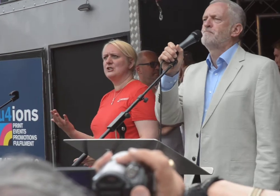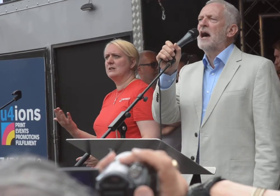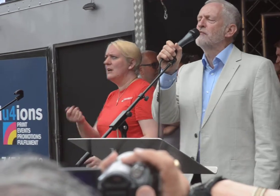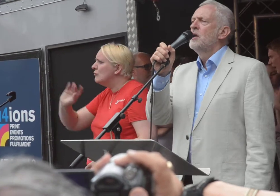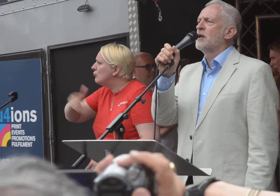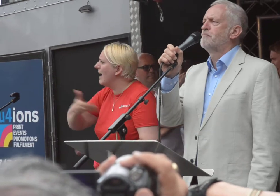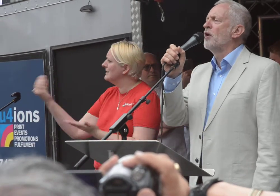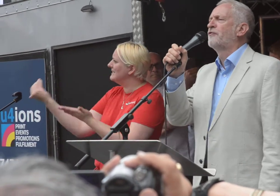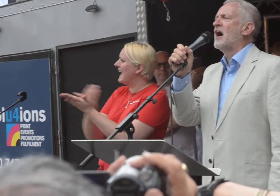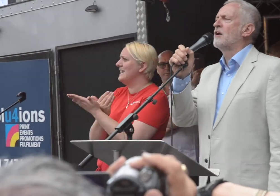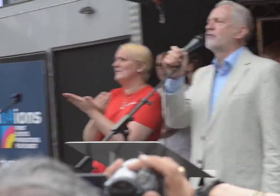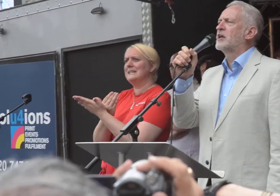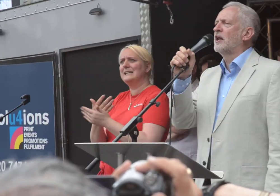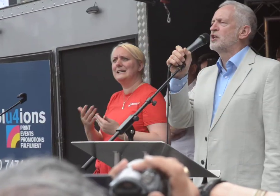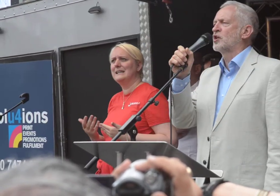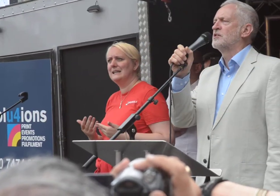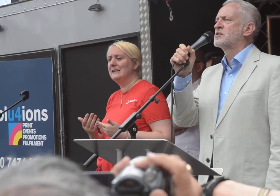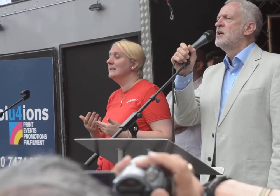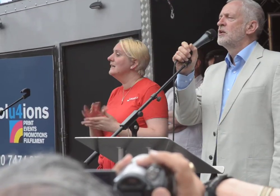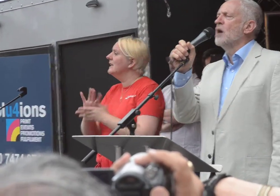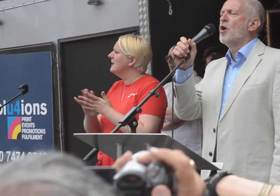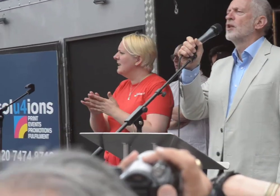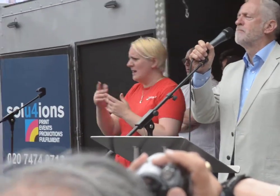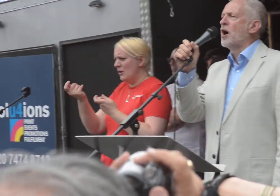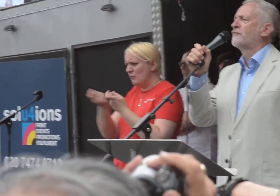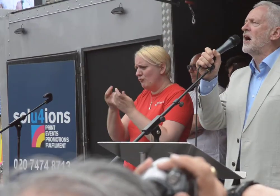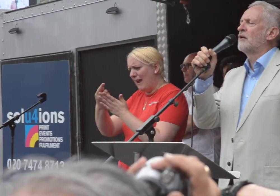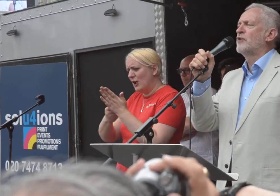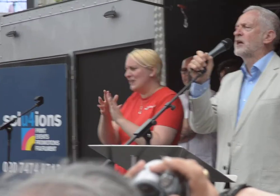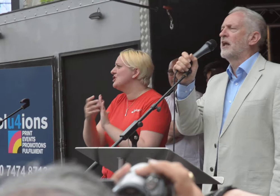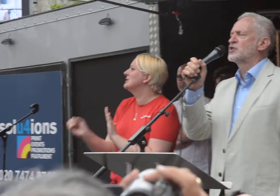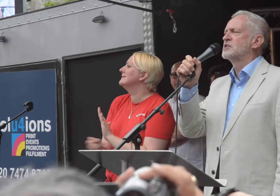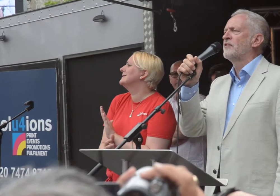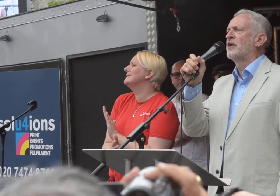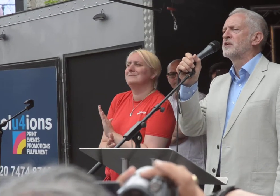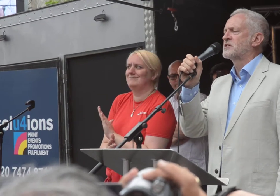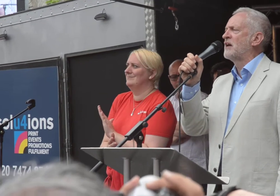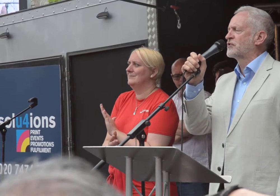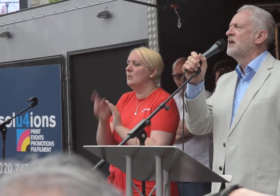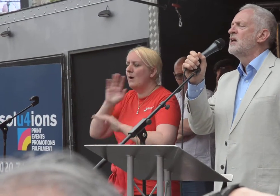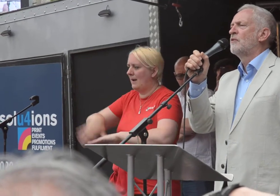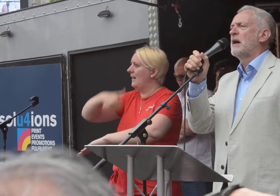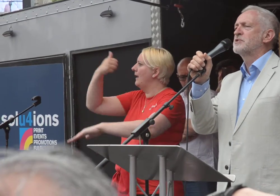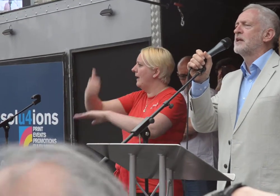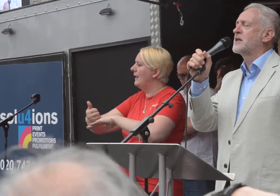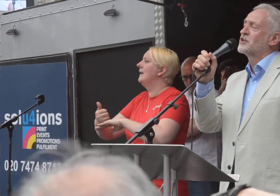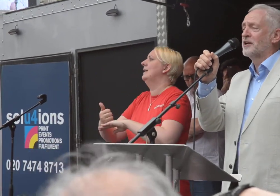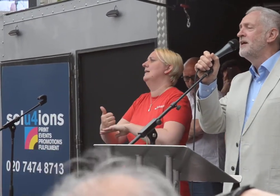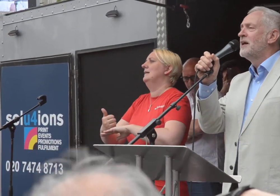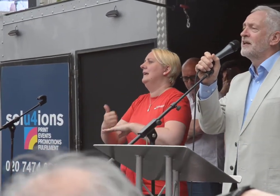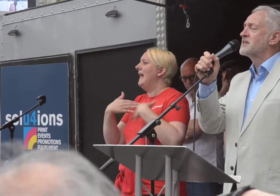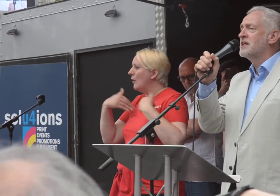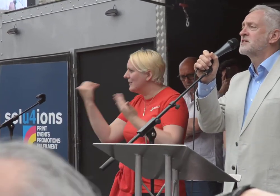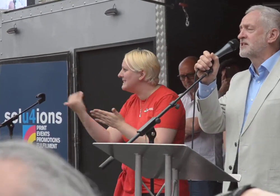more the bonfire of regulations, no more the bonfire of regulations of health and safety and